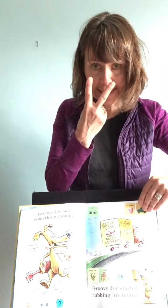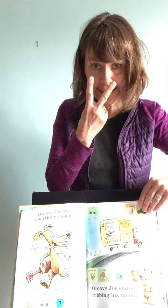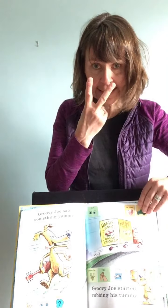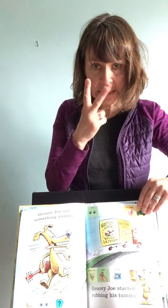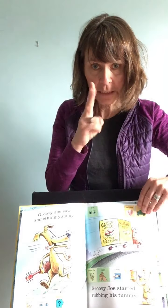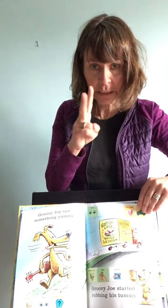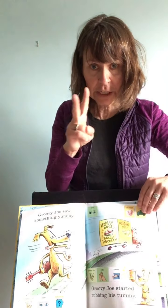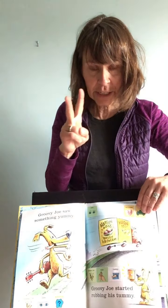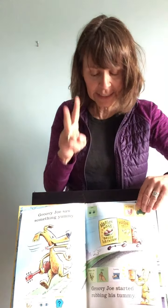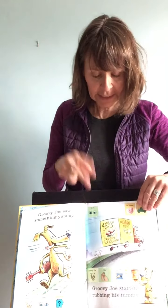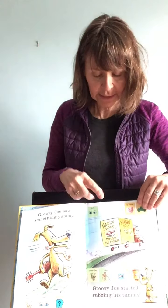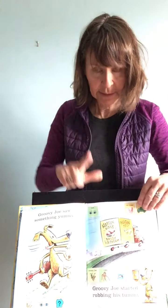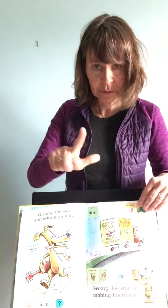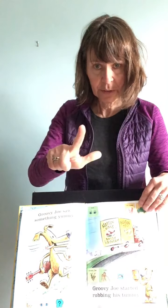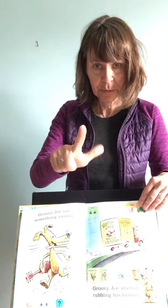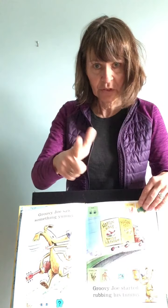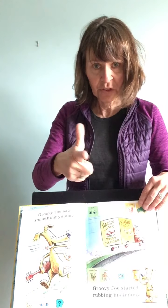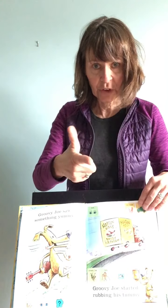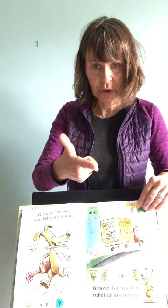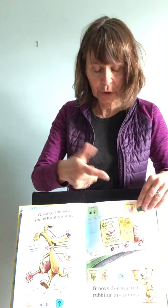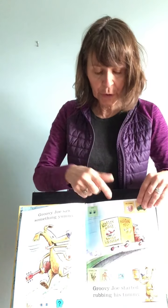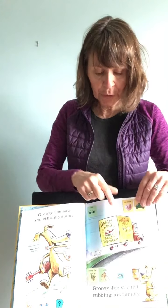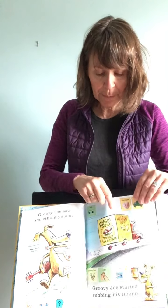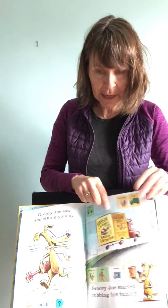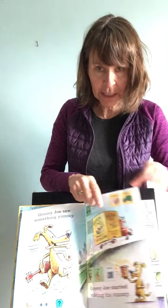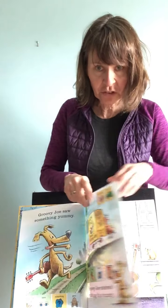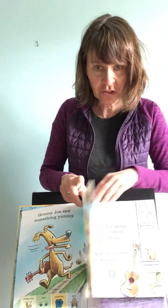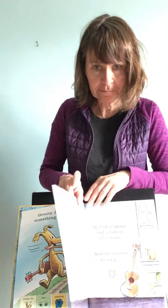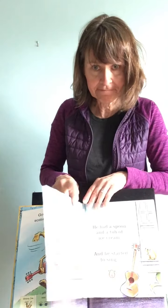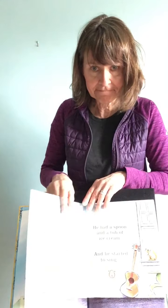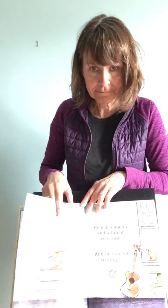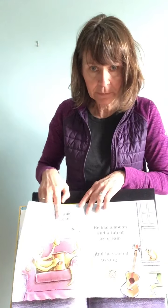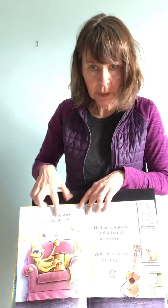Let's look. Turn the page.